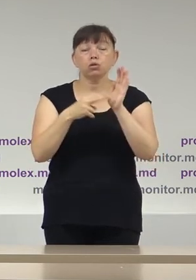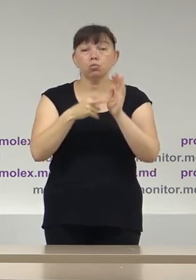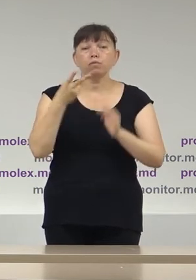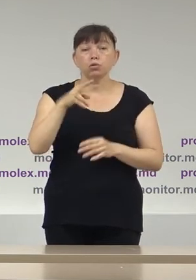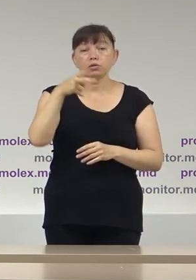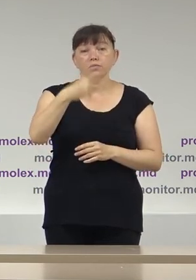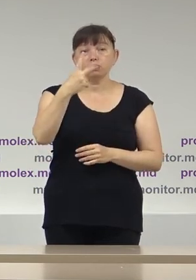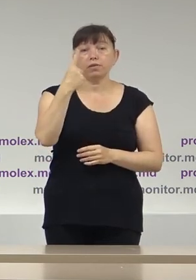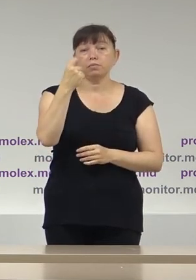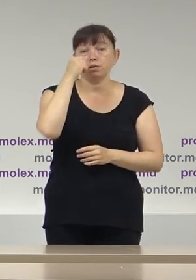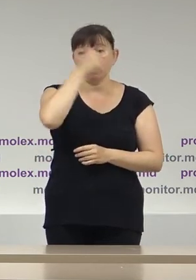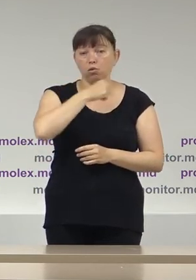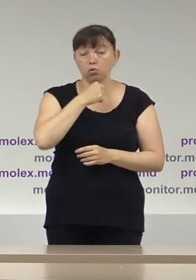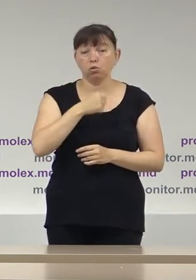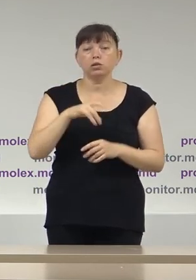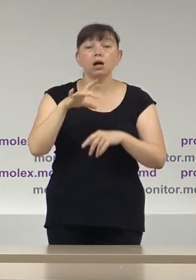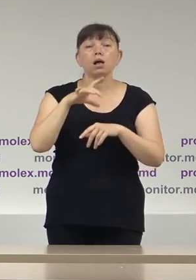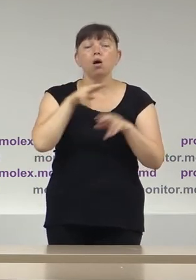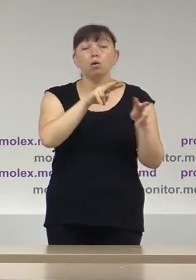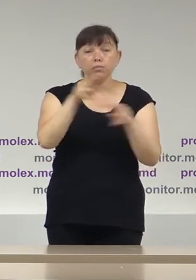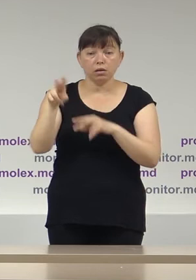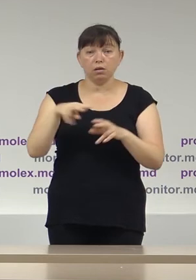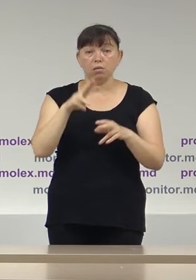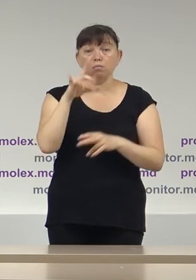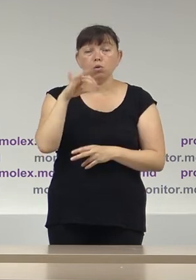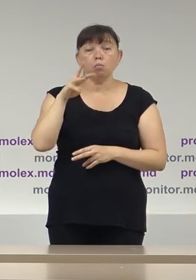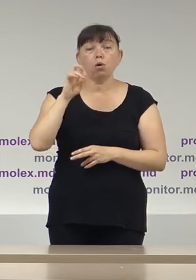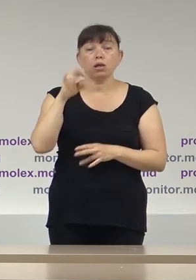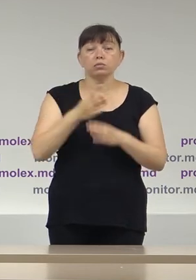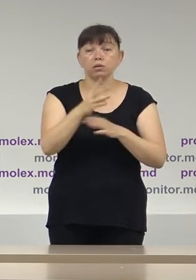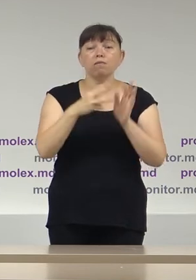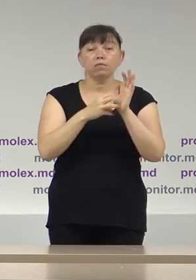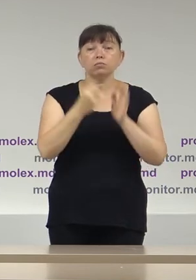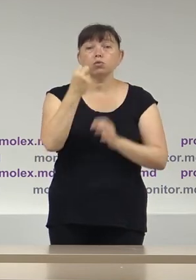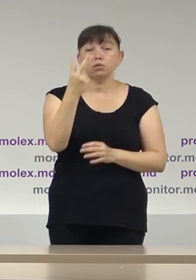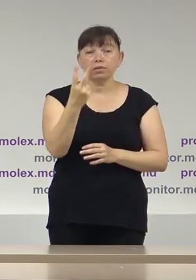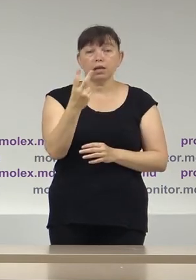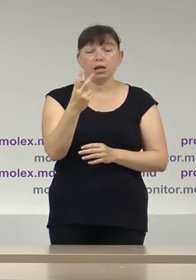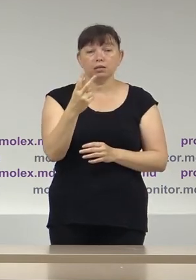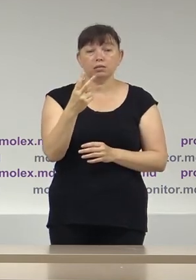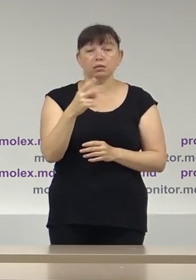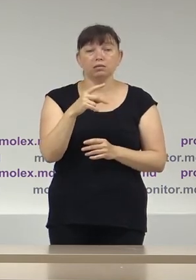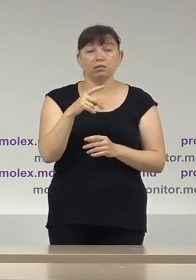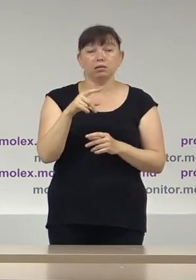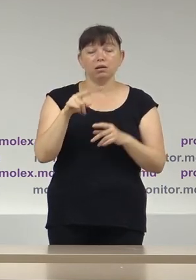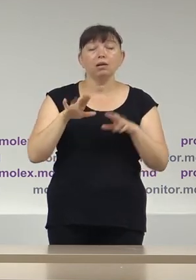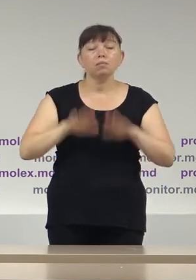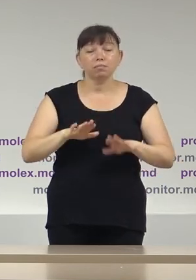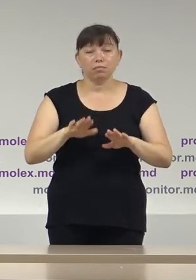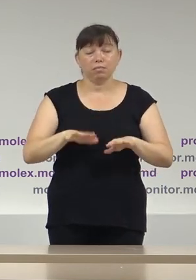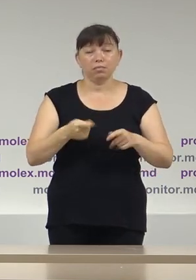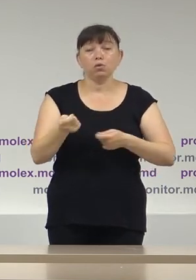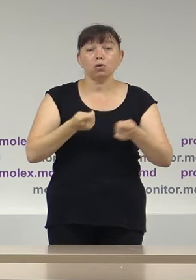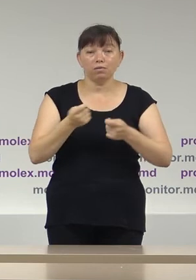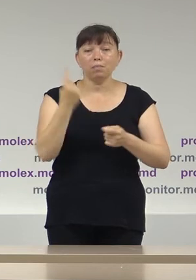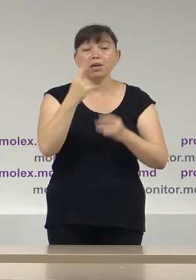can generate or trigger other problems. Until the 7th of July 2021, Promo-LEX observers have visited 812